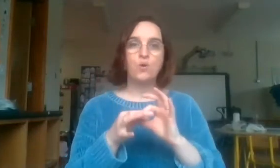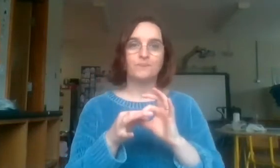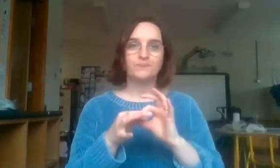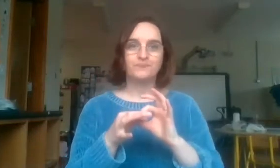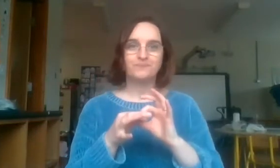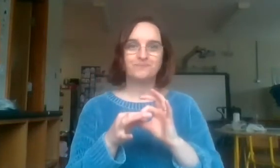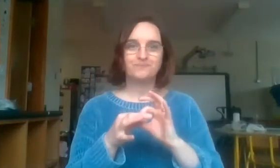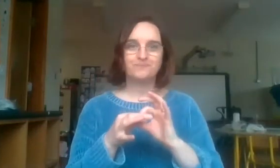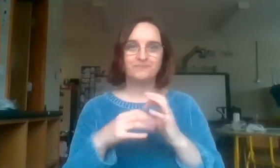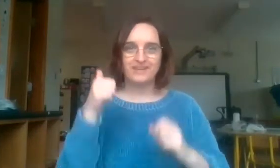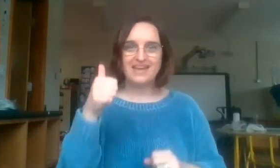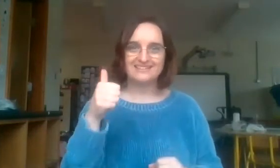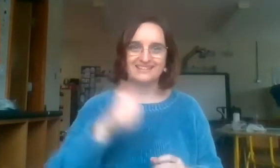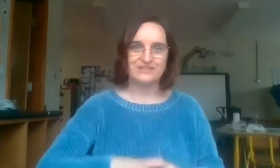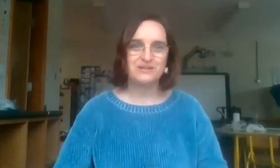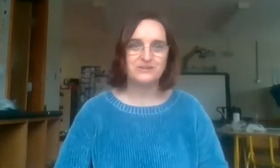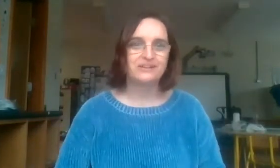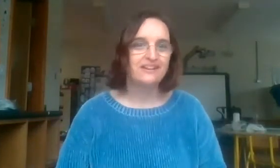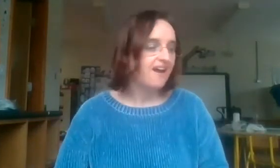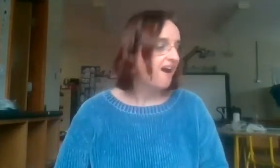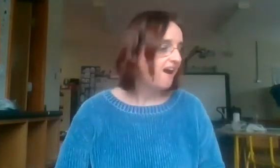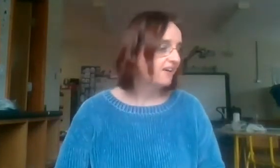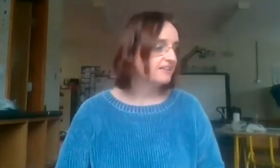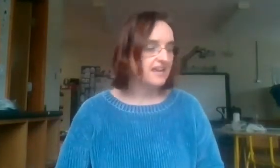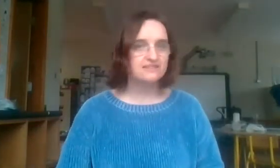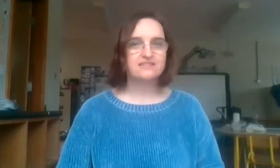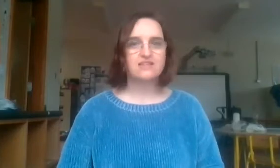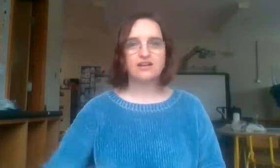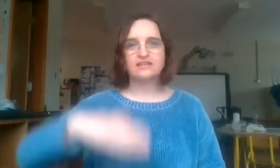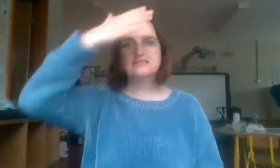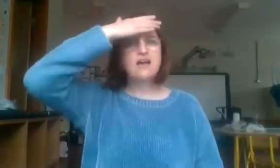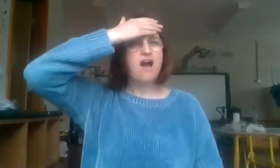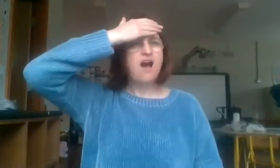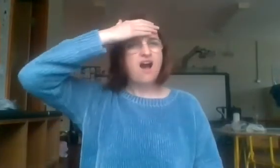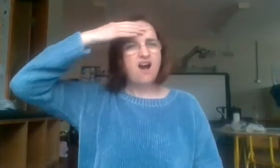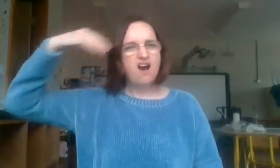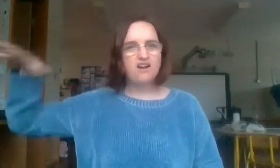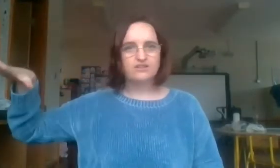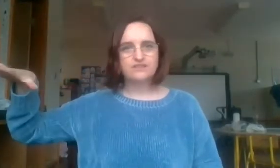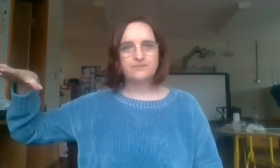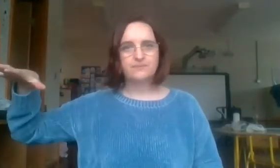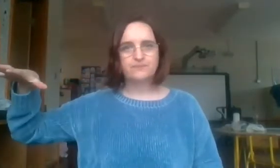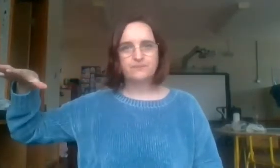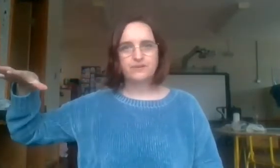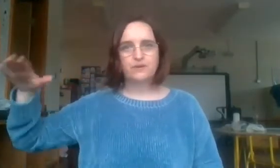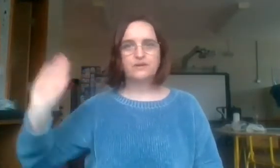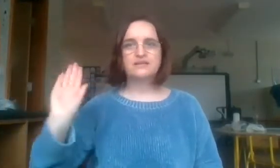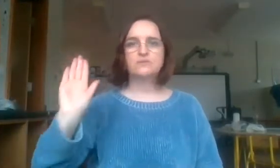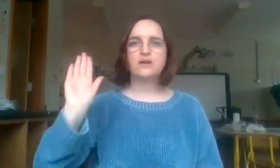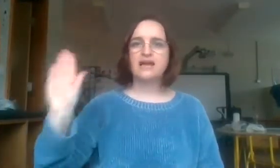Home. Excellent, well done. Our next sign is hot. Okay, so our hand